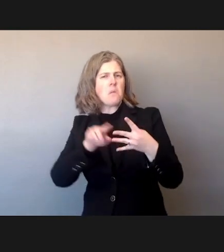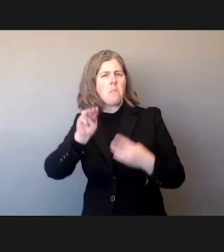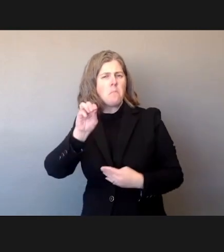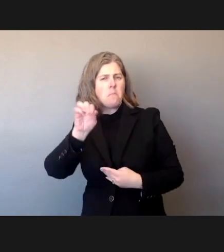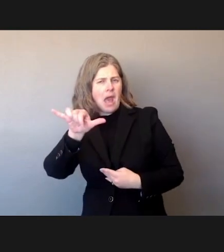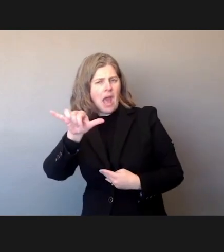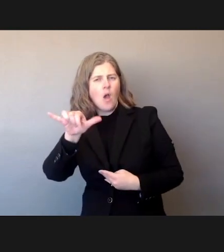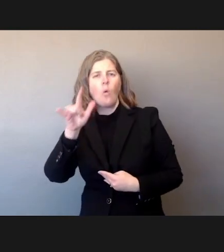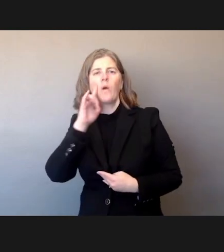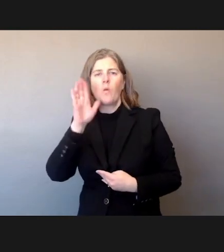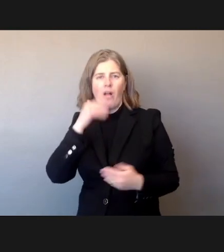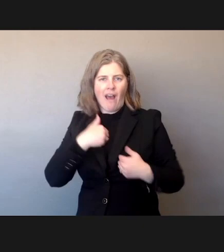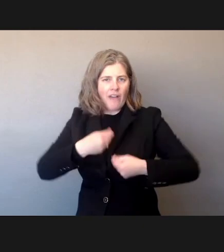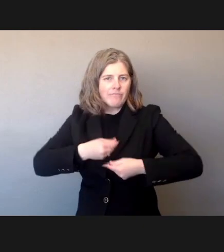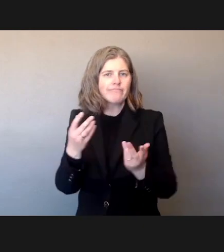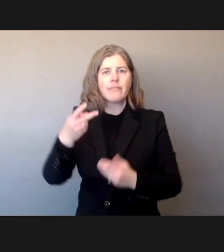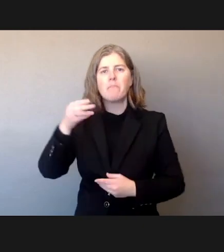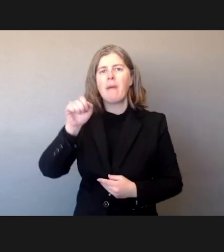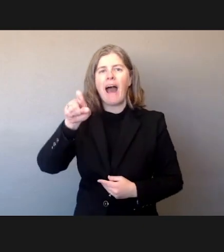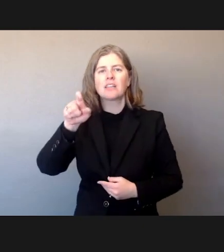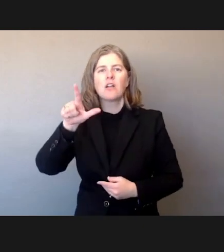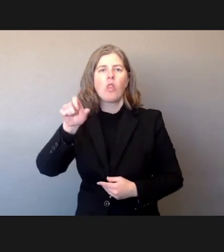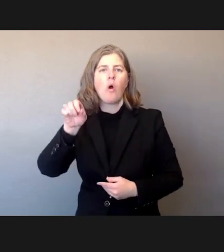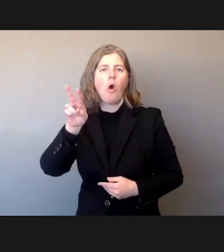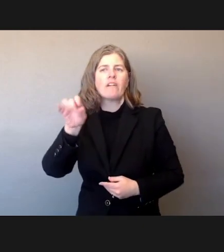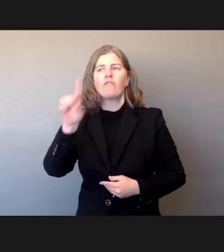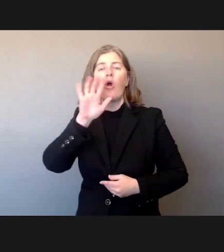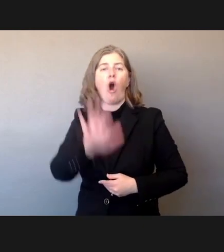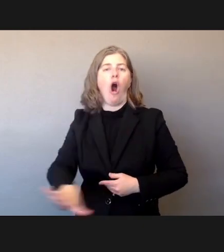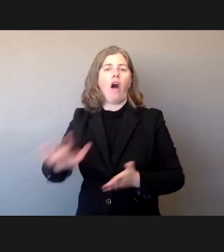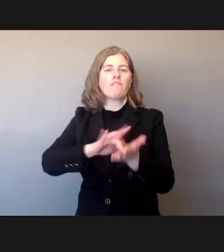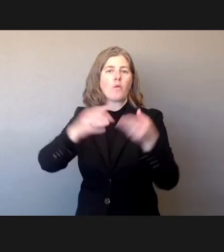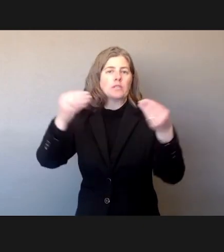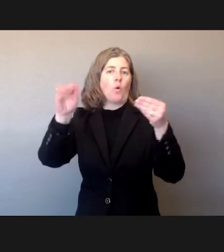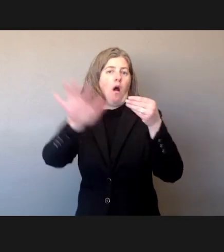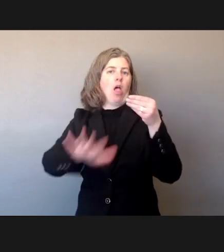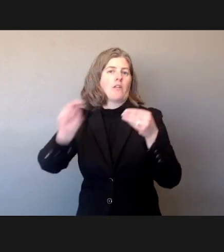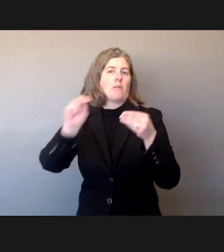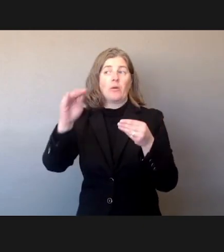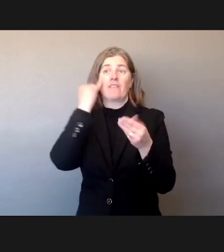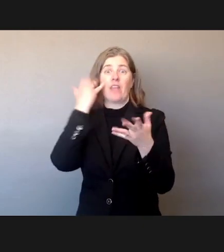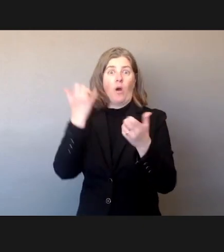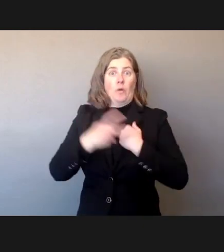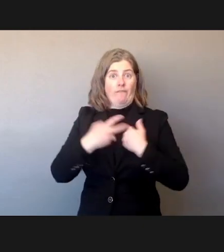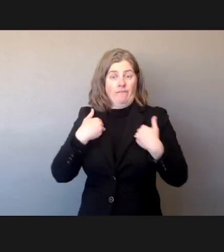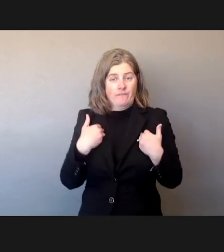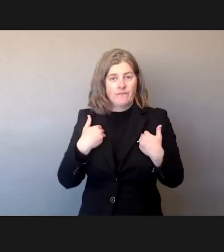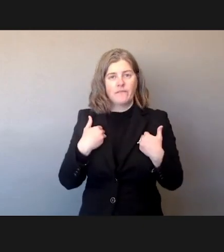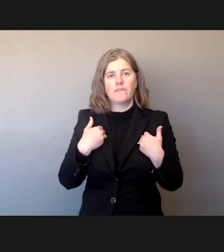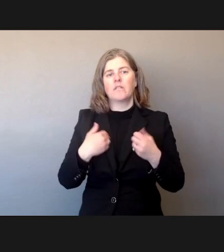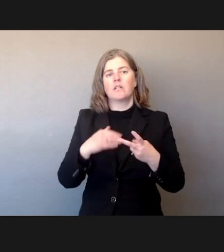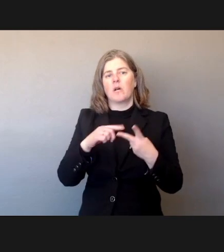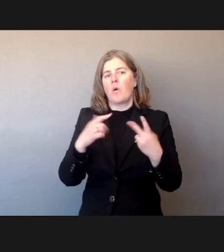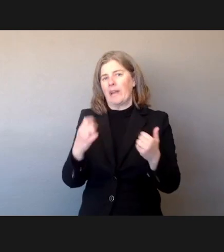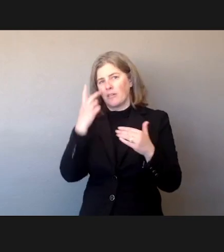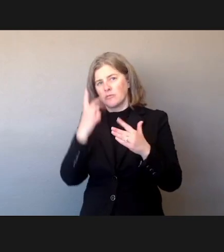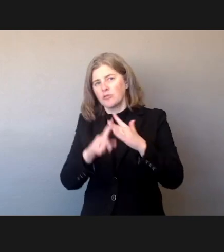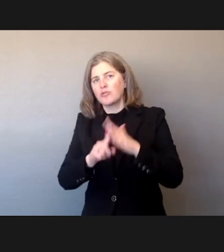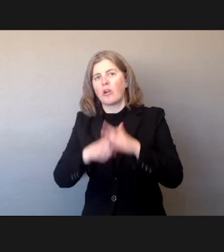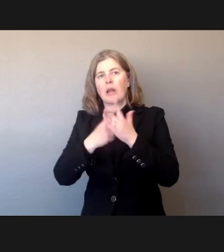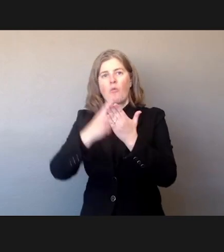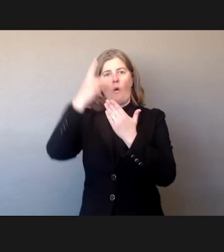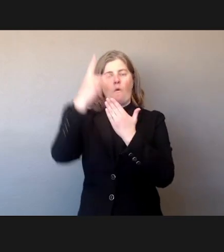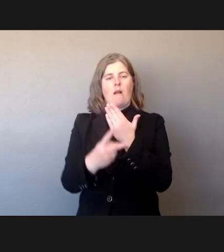have Paxlovid in every pharmacy in New Mexico who wants to stock it. And we're also now starting a program